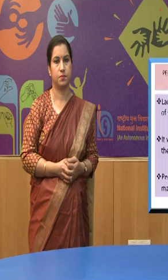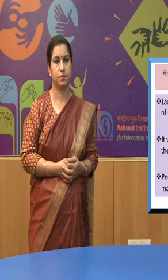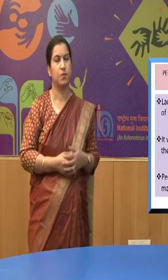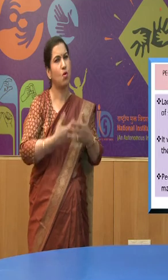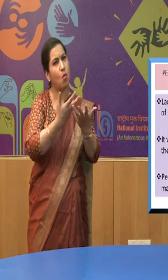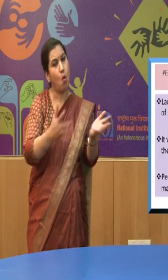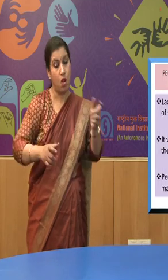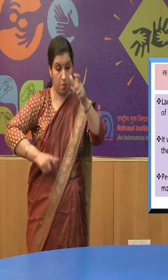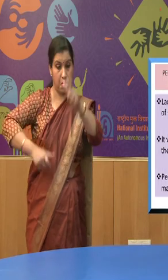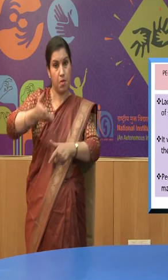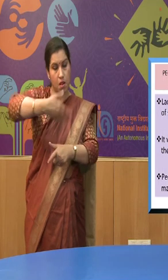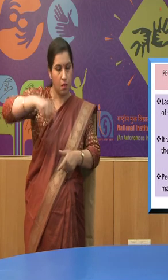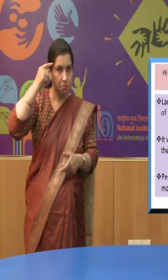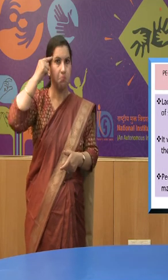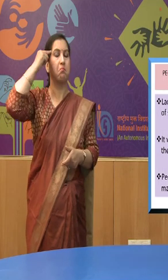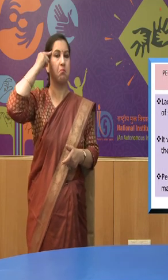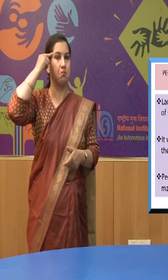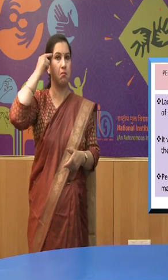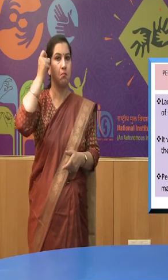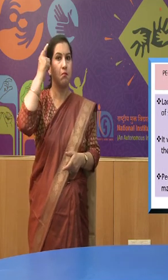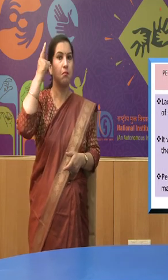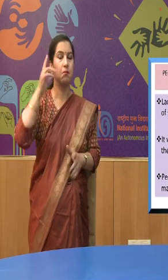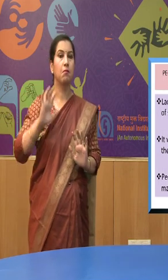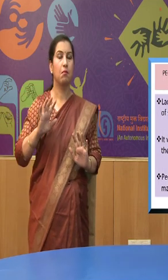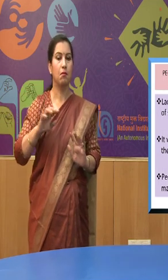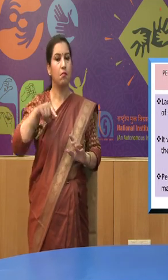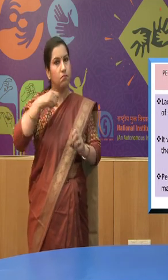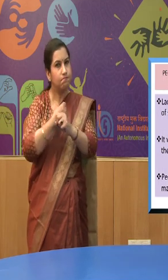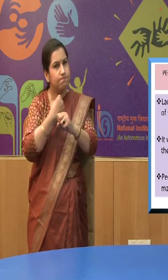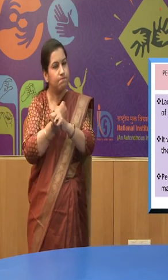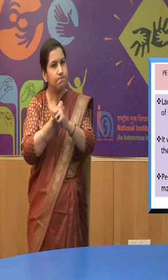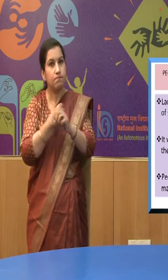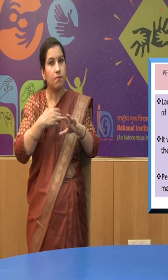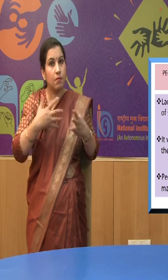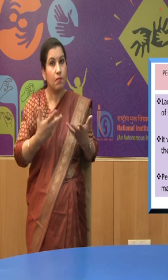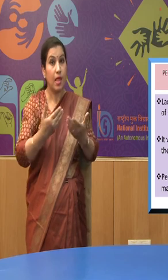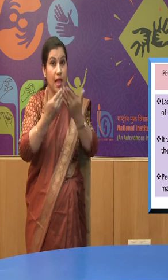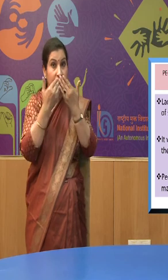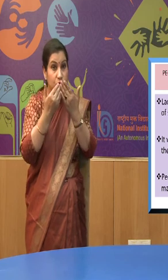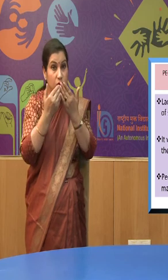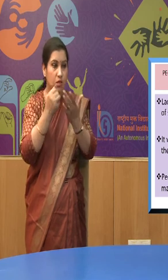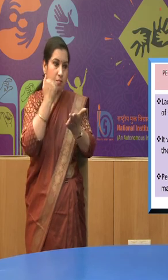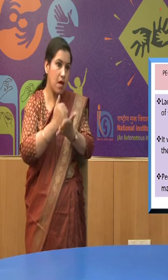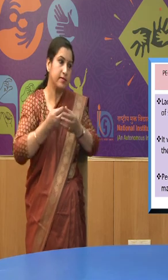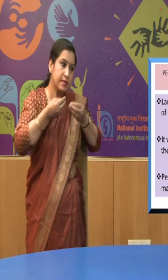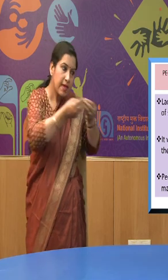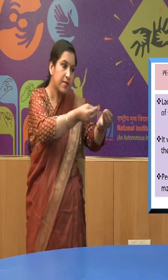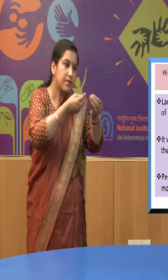All the reformers understood this and worked towards spreading modern and scientific education in the